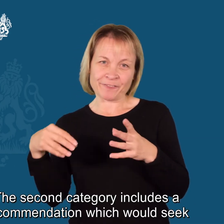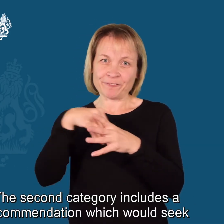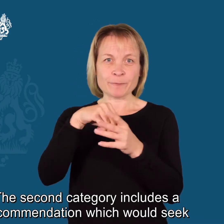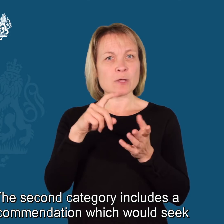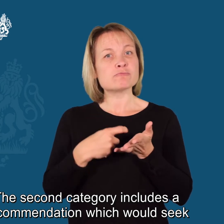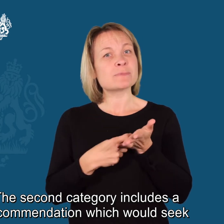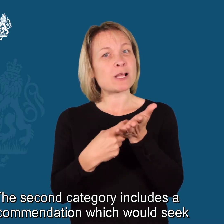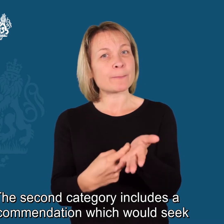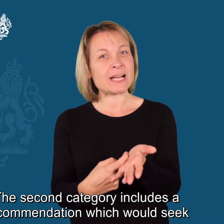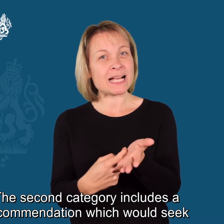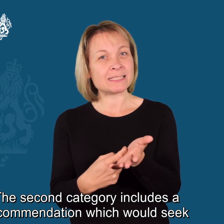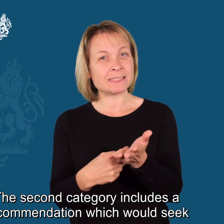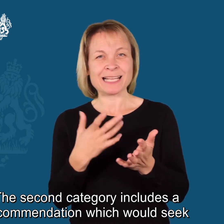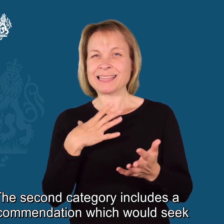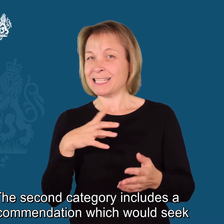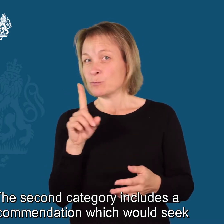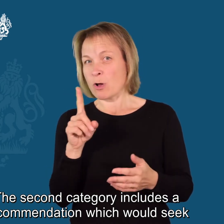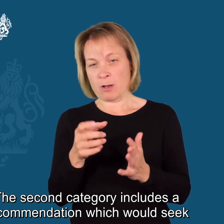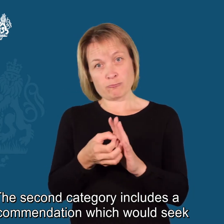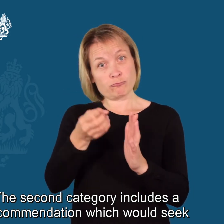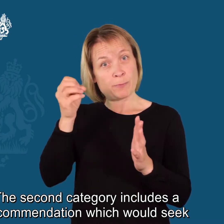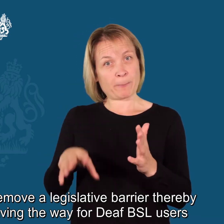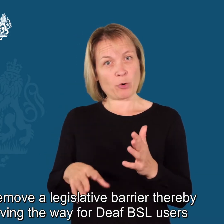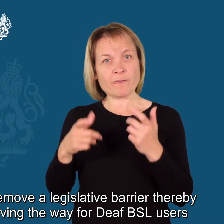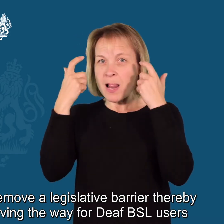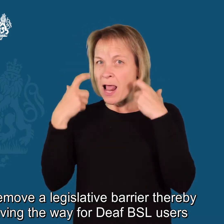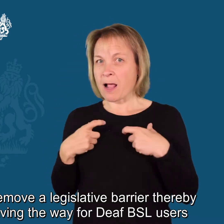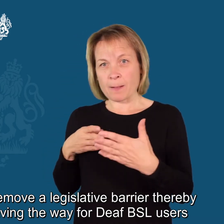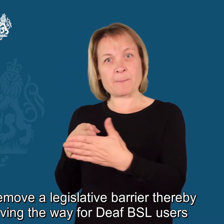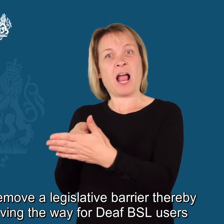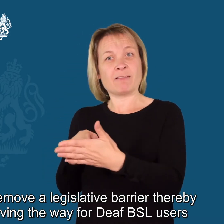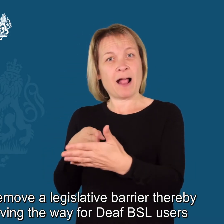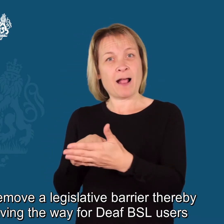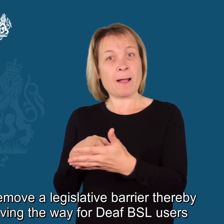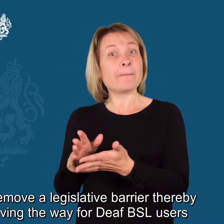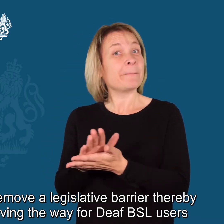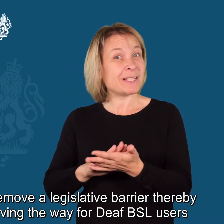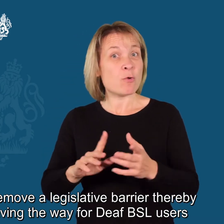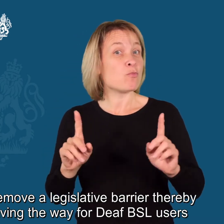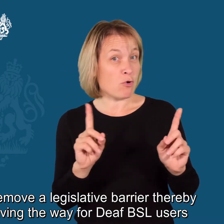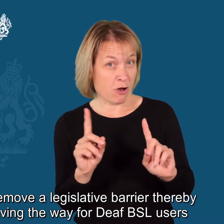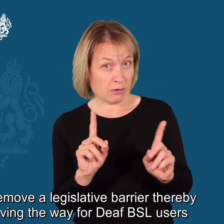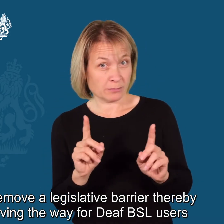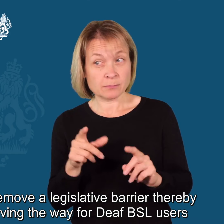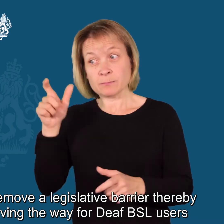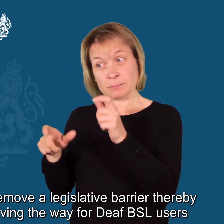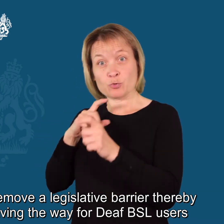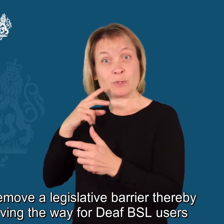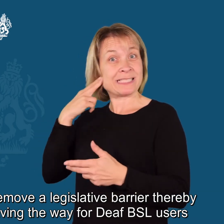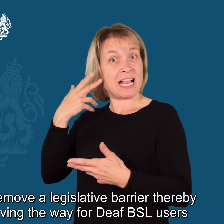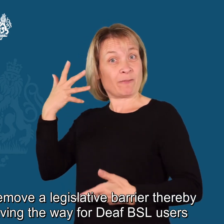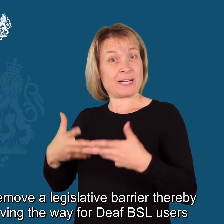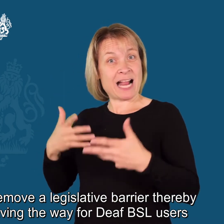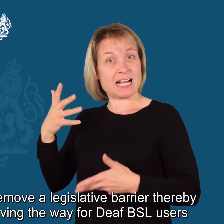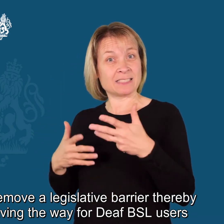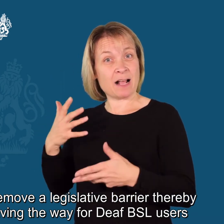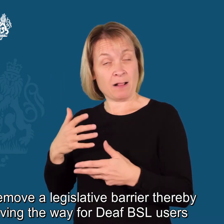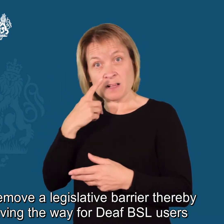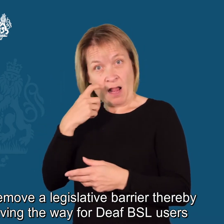The second category includes a recommendation which would seek to remove a legislative barrier, thereby paving the way for deaf BSL users